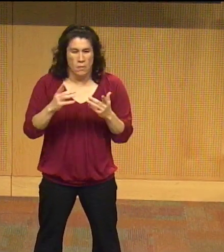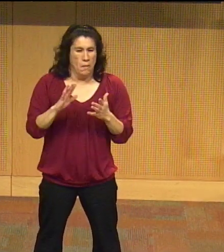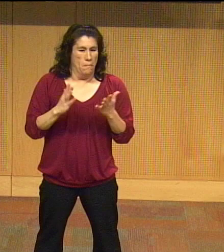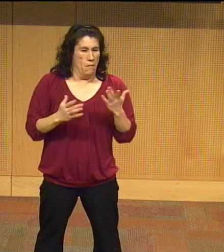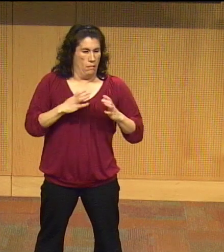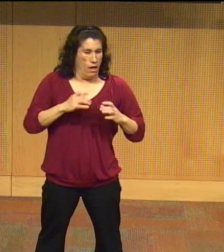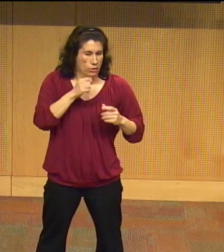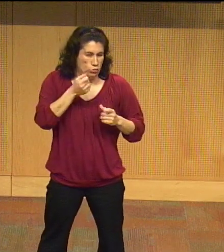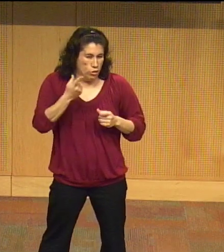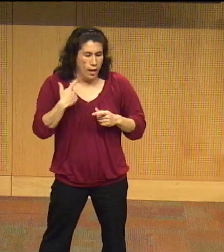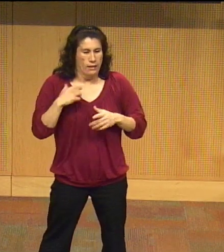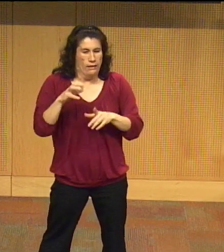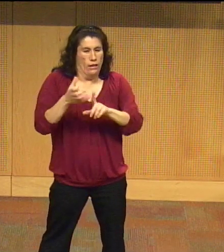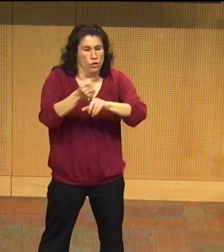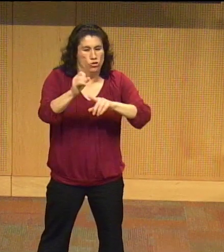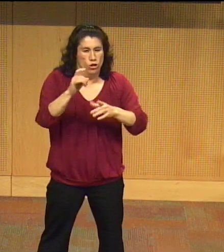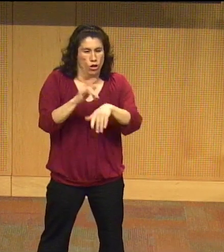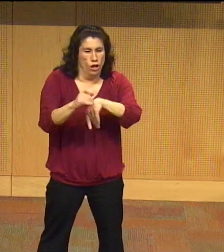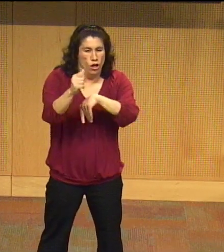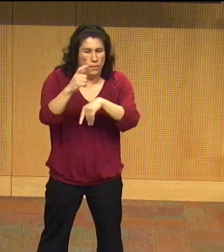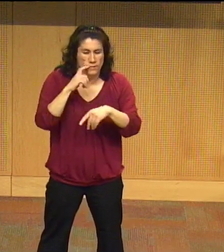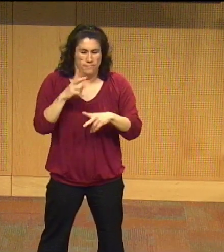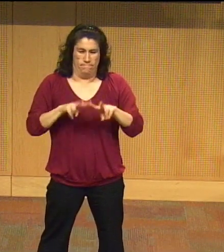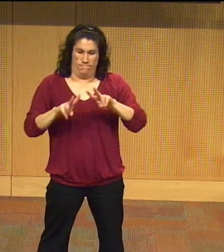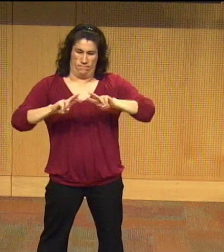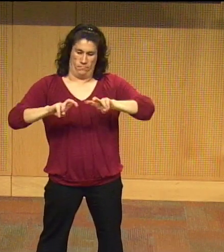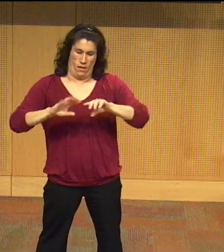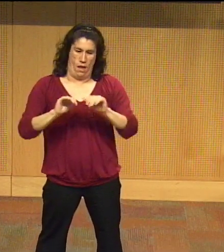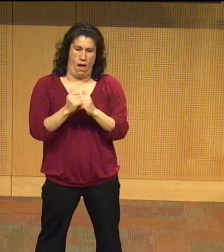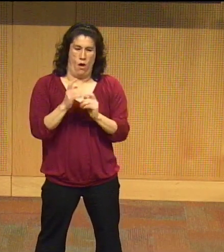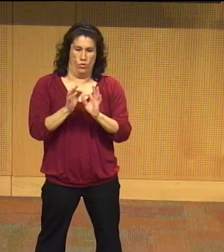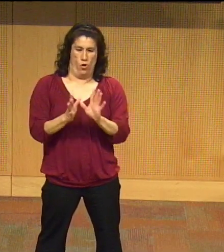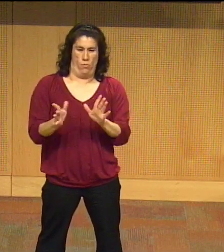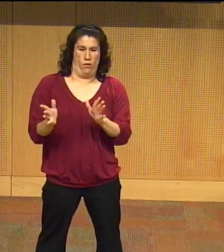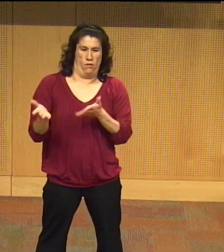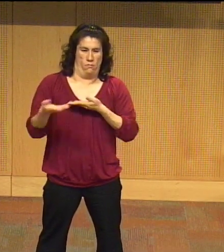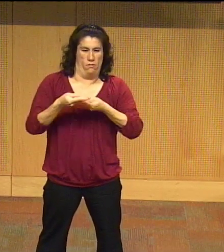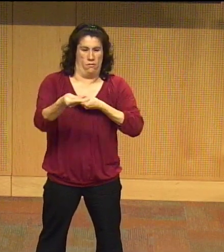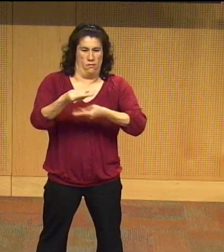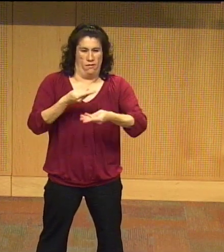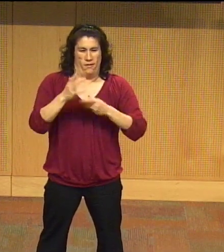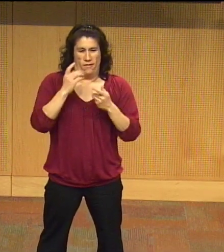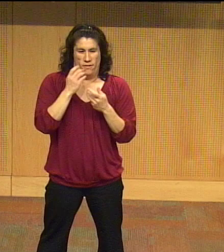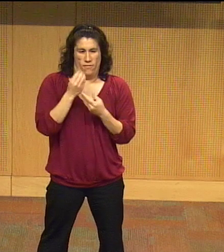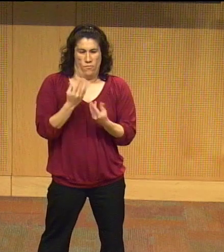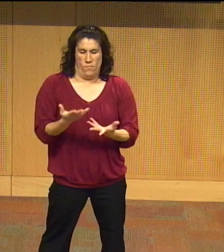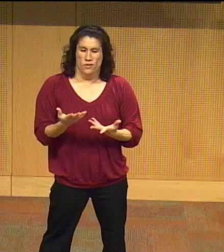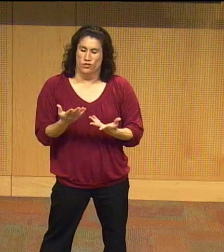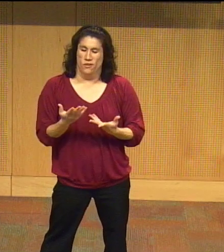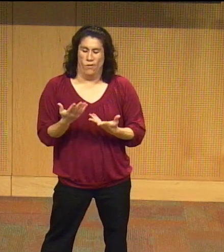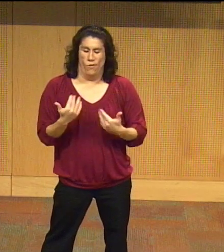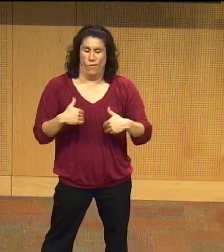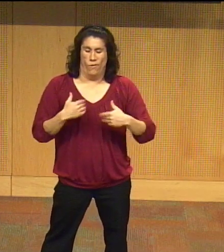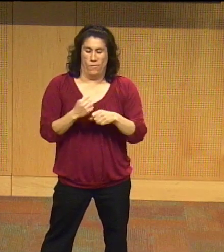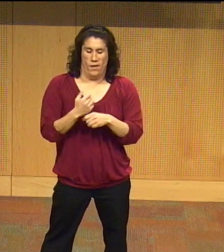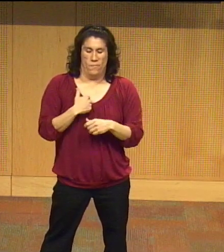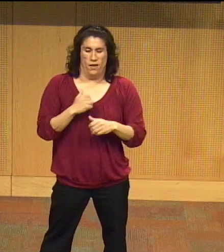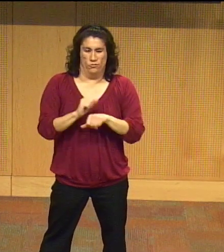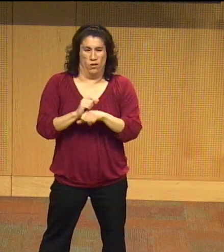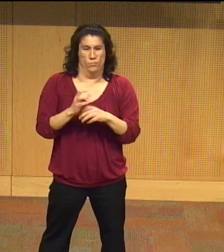the interpretation of the client's comments. I can catch things a little bit earlier. I can deal with it. I can negotiate the conversation so